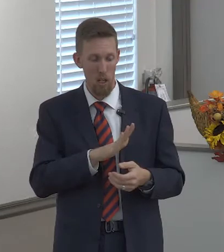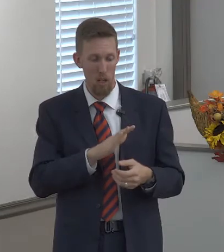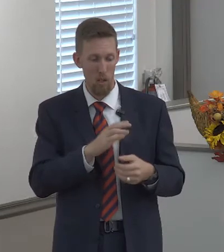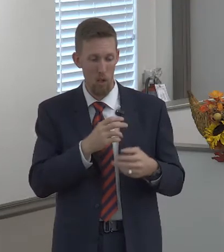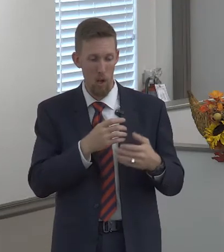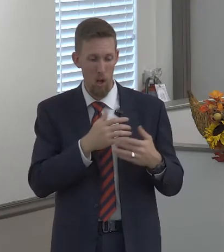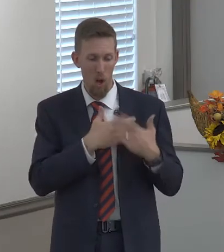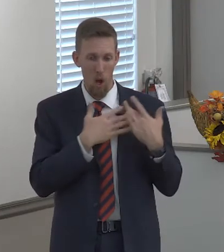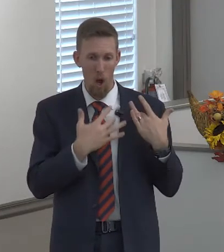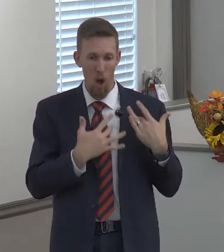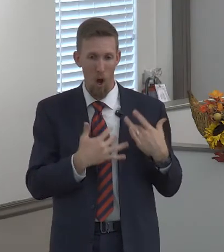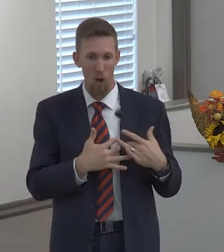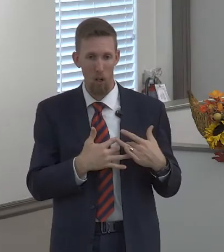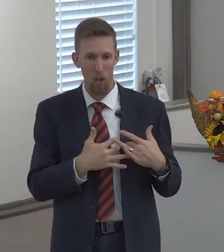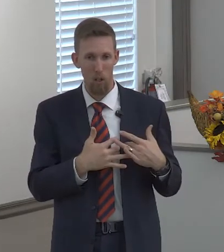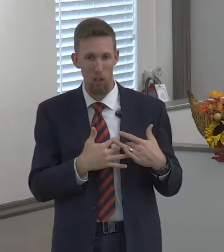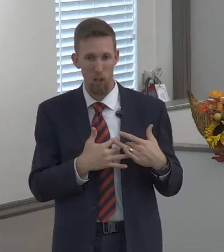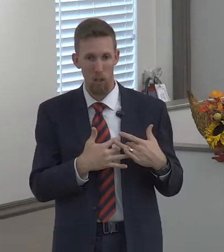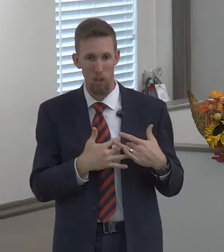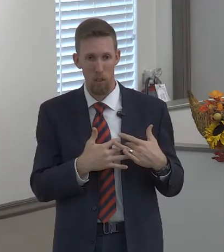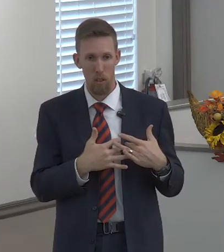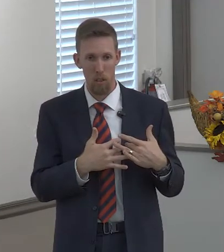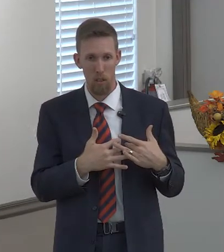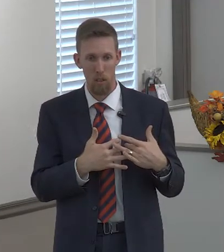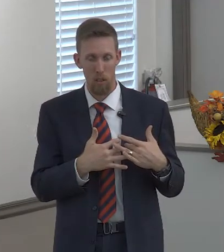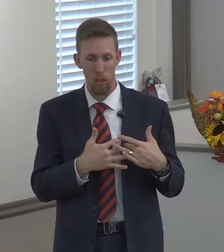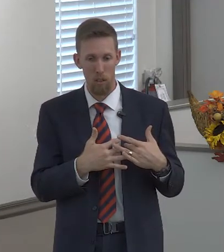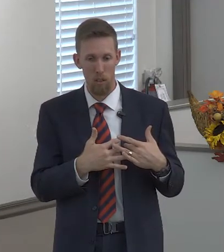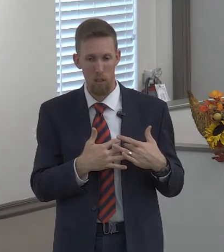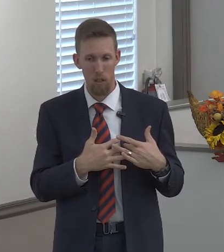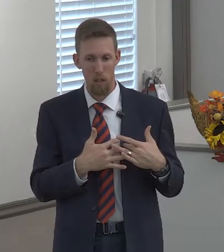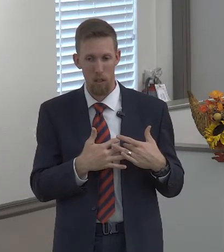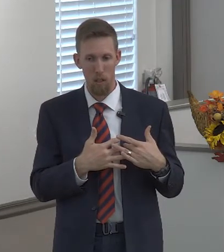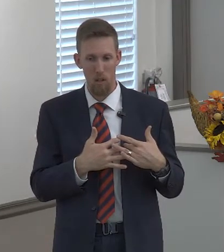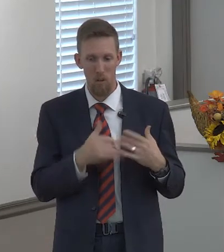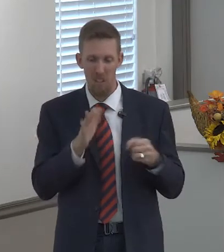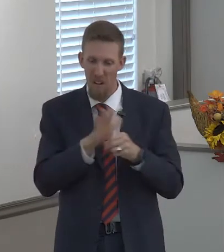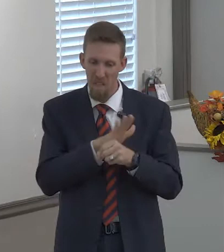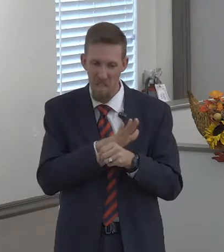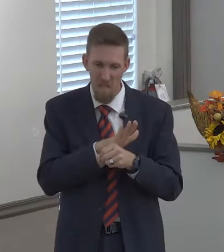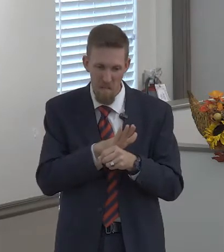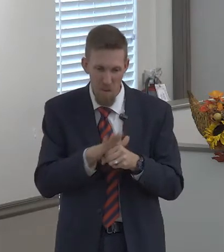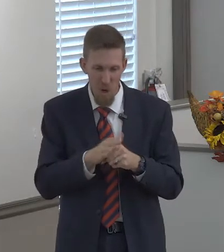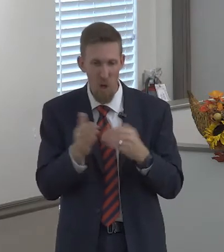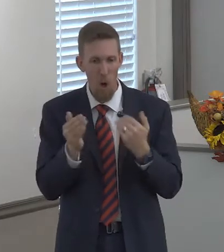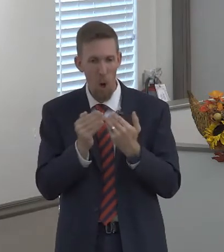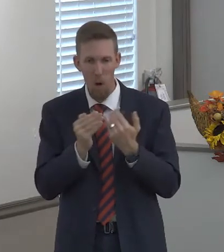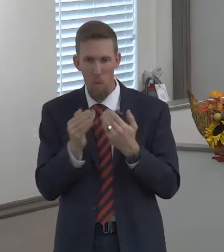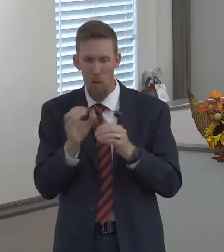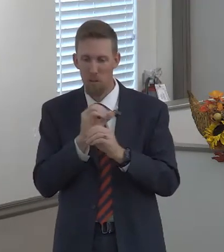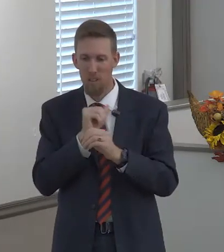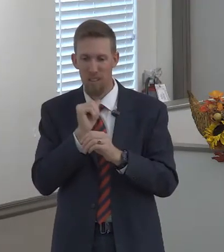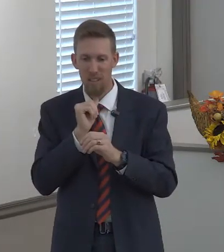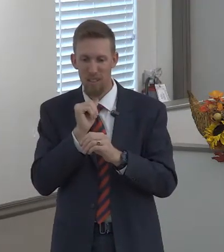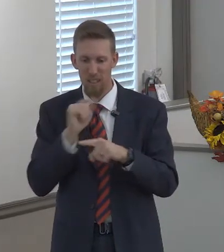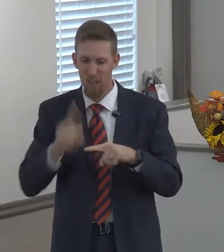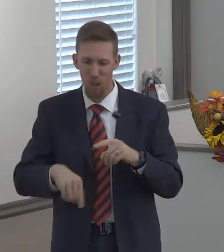here today. God bless you. Can we welcome them as well to Elmwood Baptist? Praise the Lord.